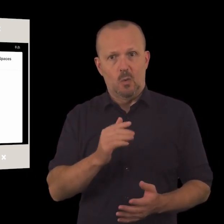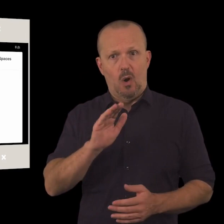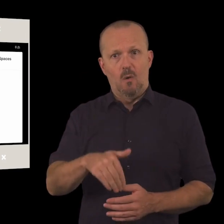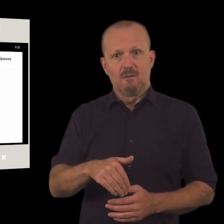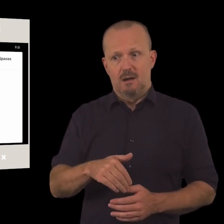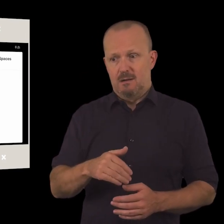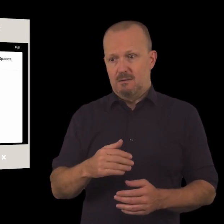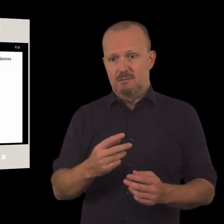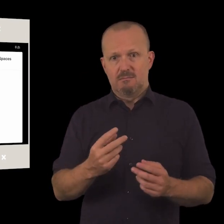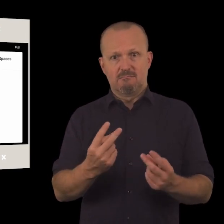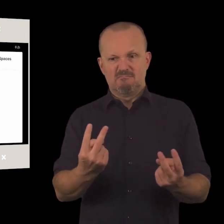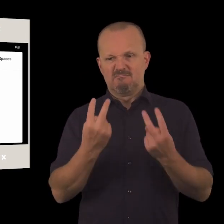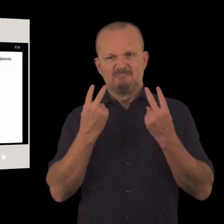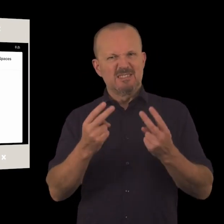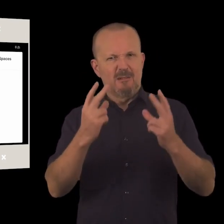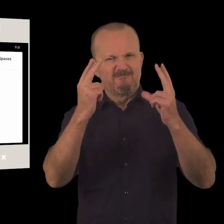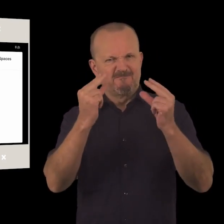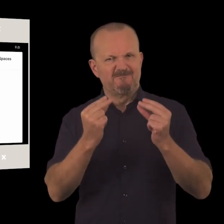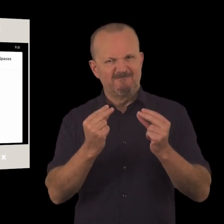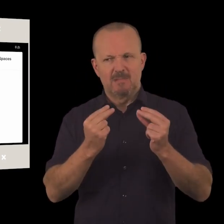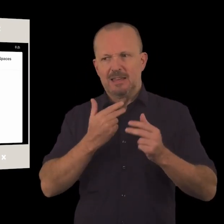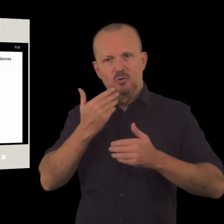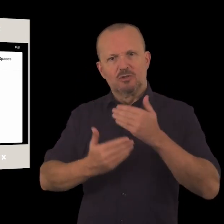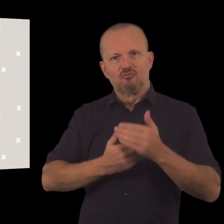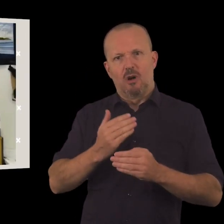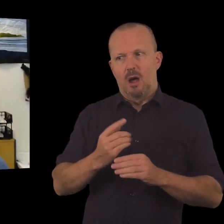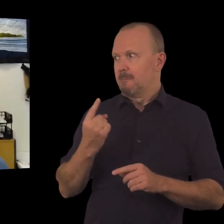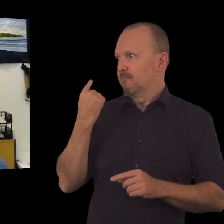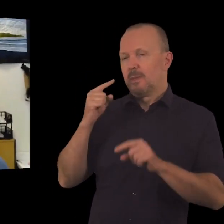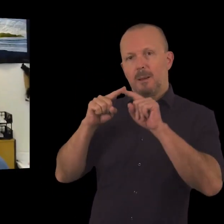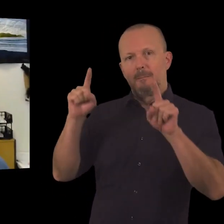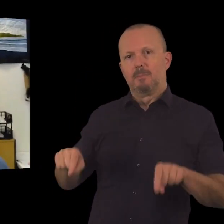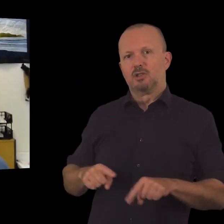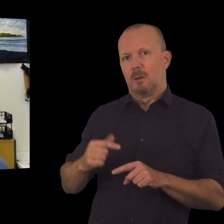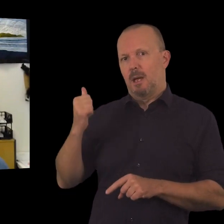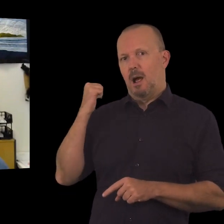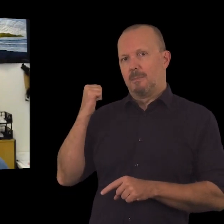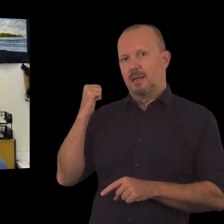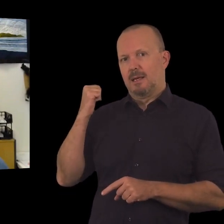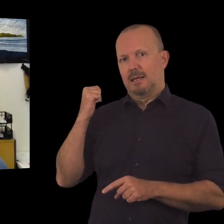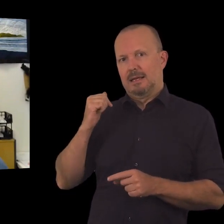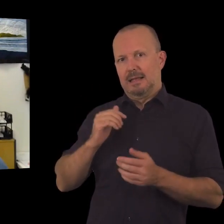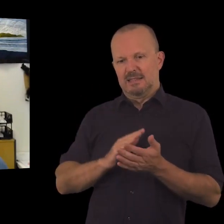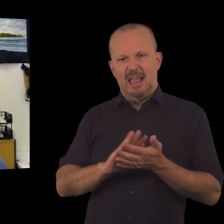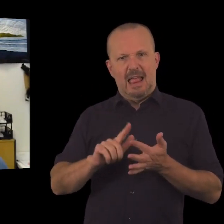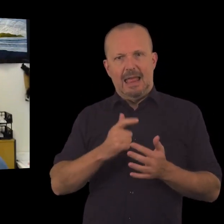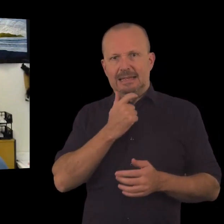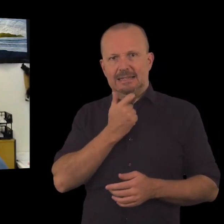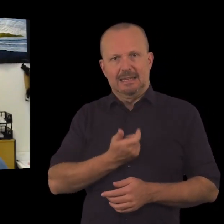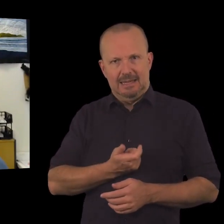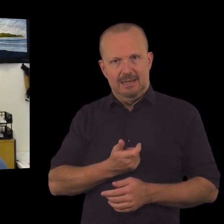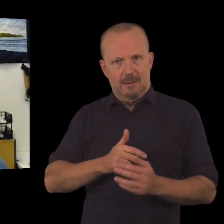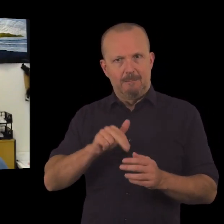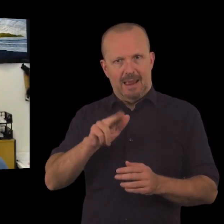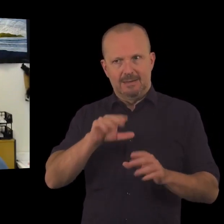the painting, the image that's behind me. It's a Heitiki painting